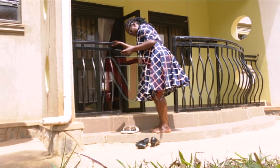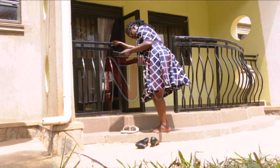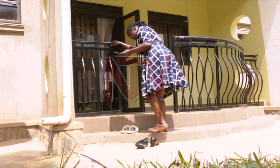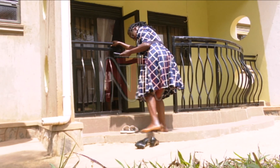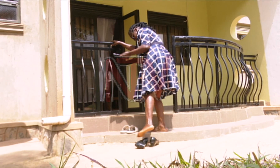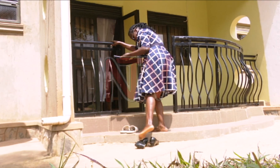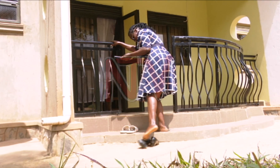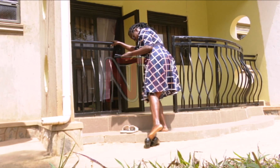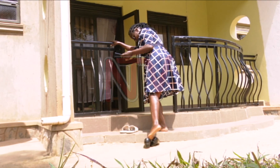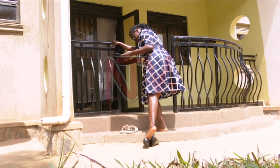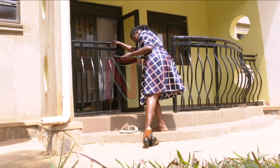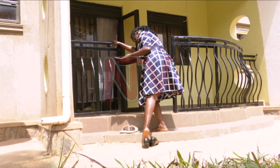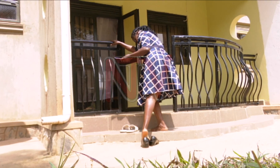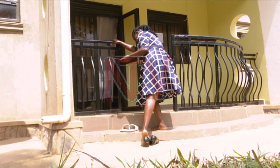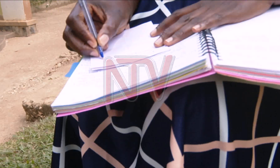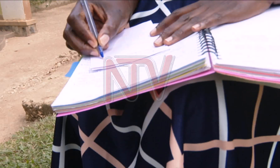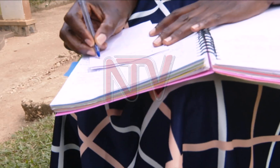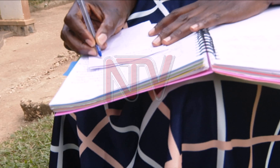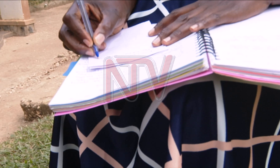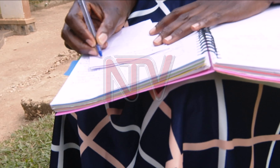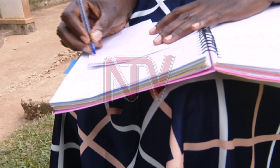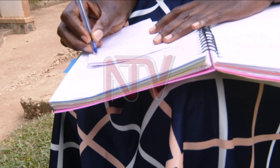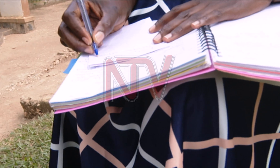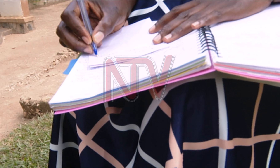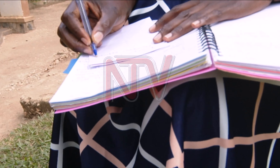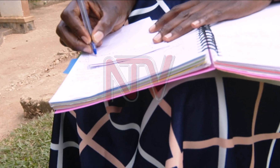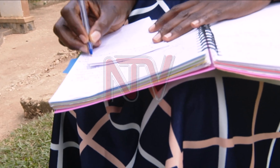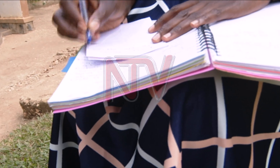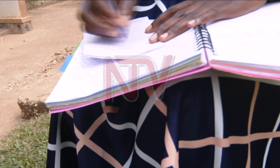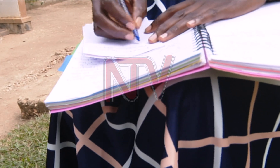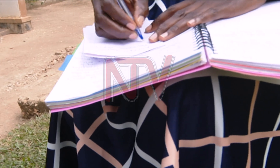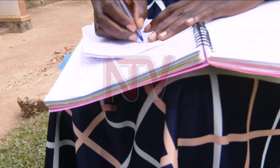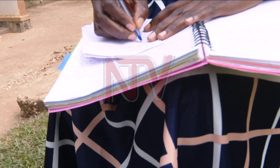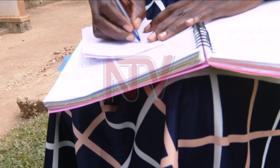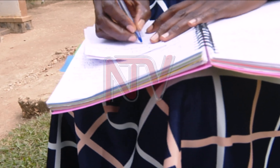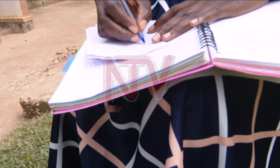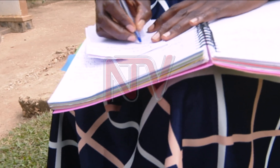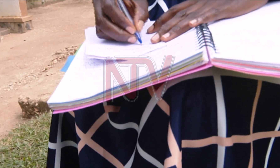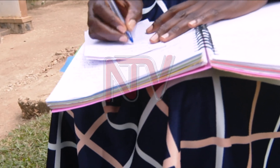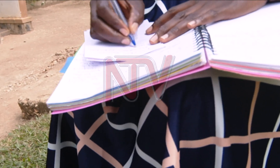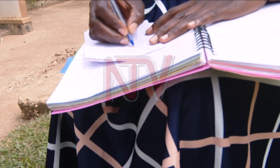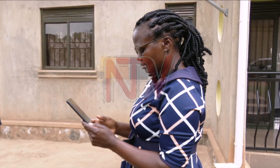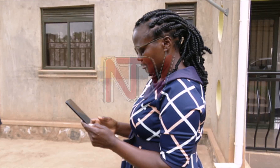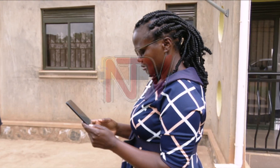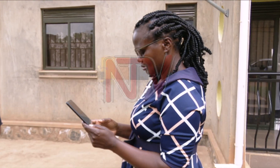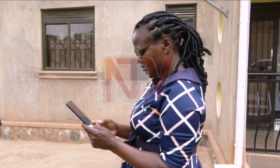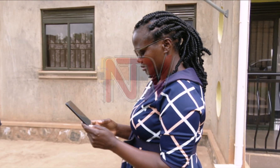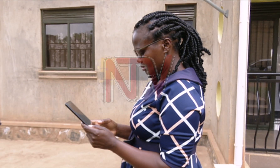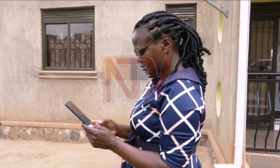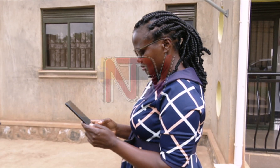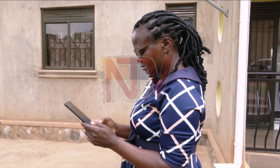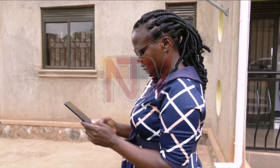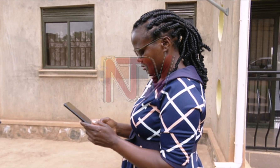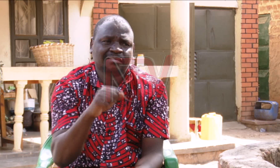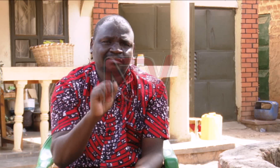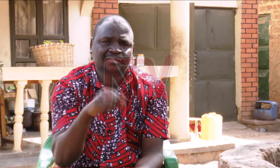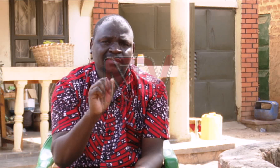some are still facing such challenges. They say they often get their cases postponed due to this communication challenge. Yeah, what